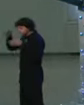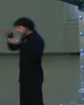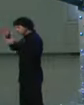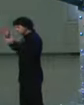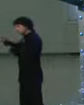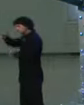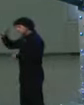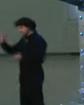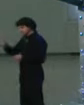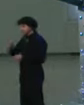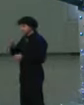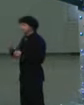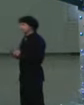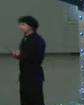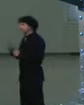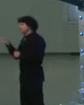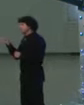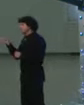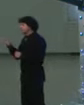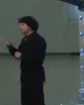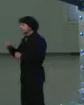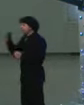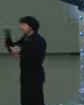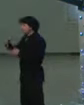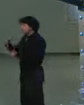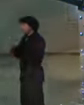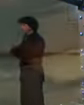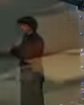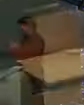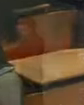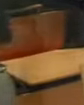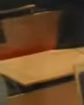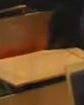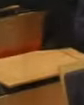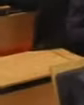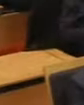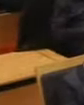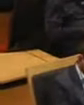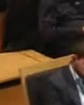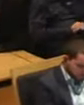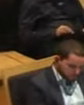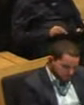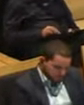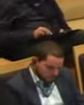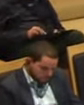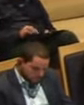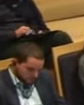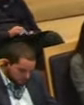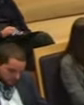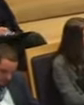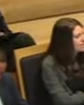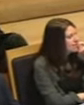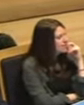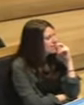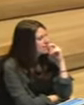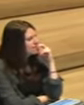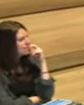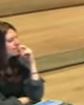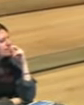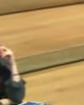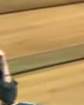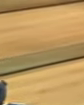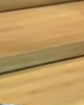with what's been happening in transmedia, and I think there are lessons that can be learned from what's been happening in gaming that we can take on in transmedia as